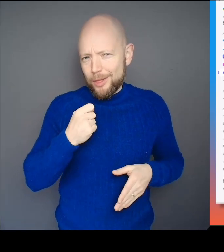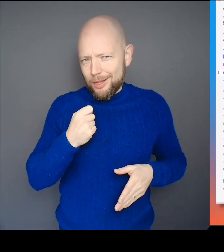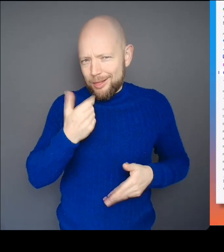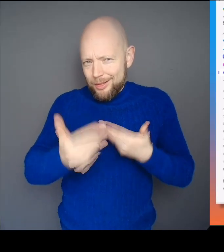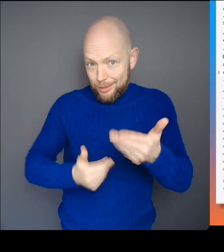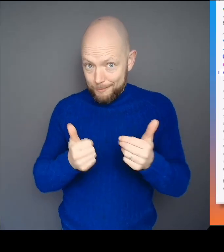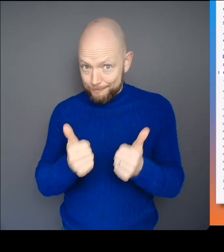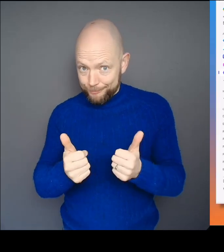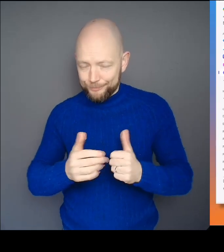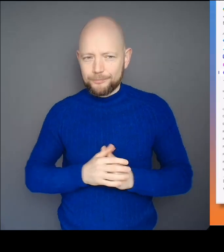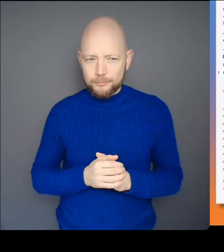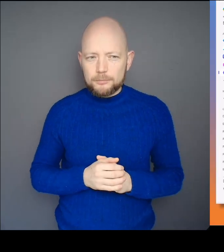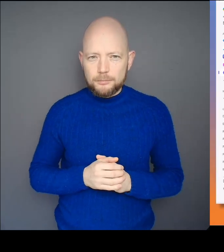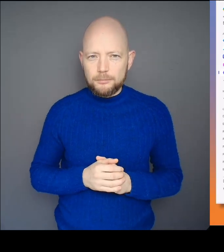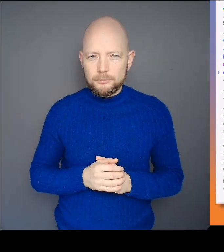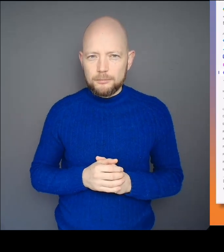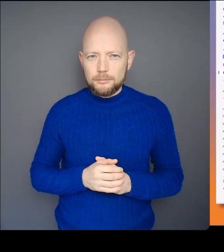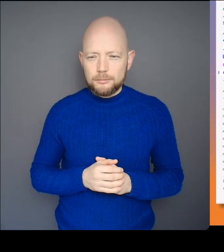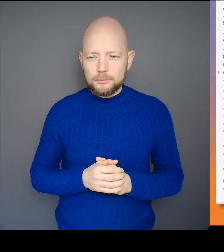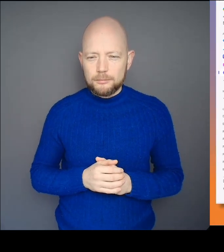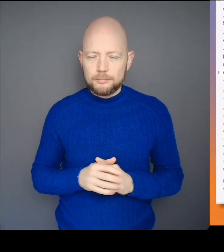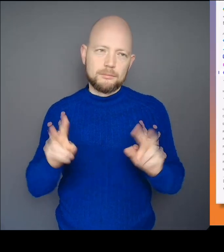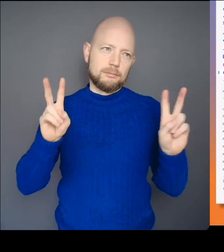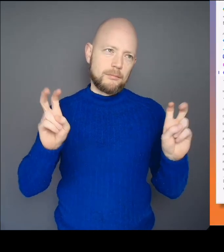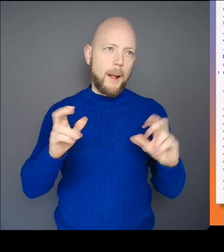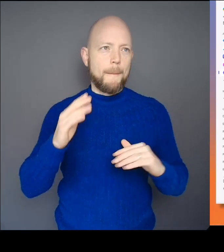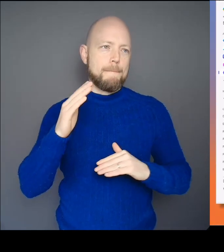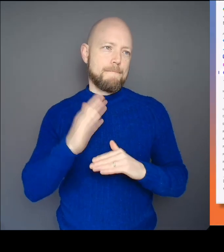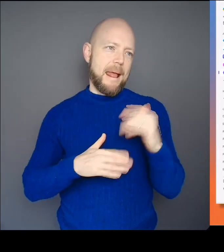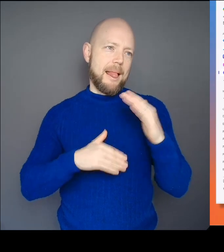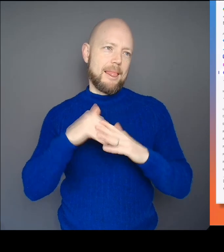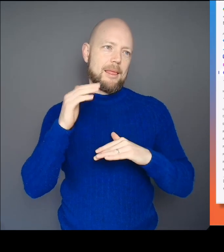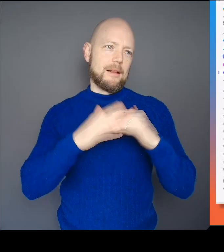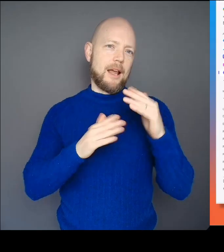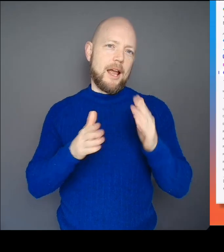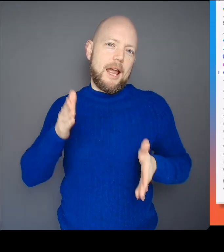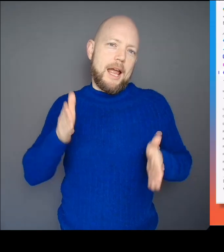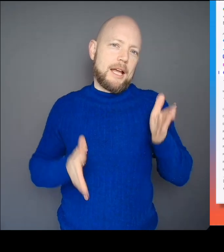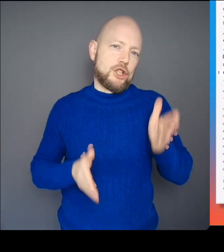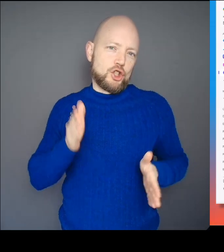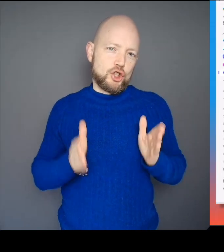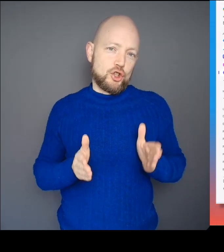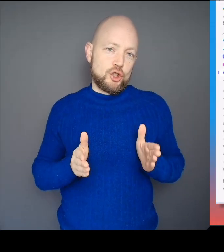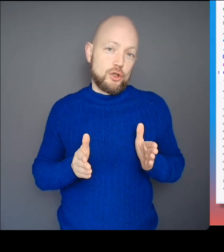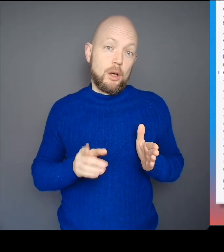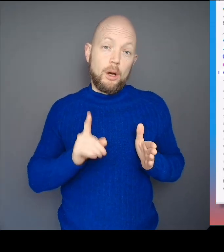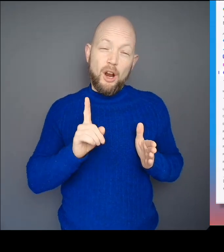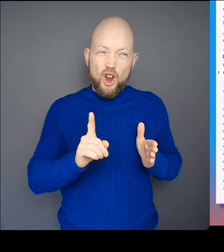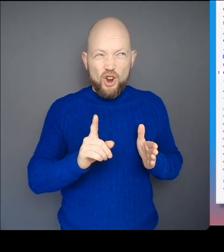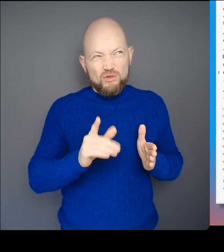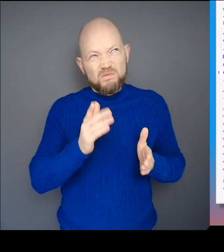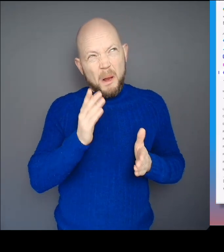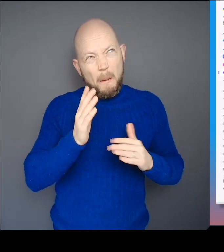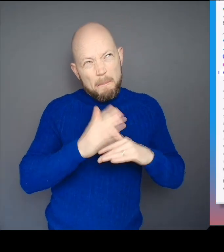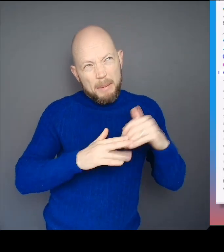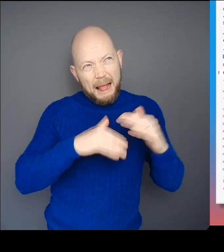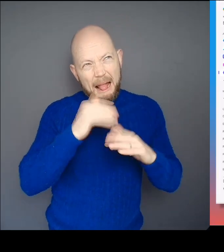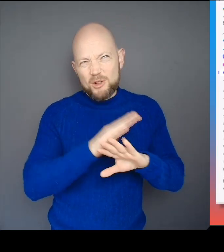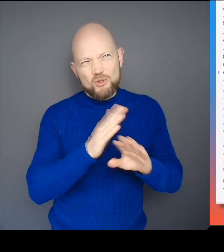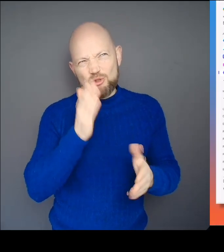new agent button here. Now, the concept of building an agent, even though we say build an agent, is that you